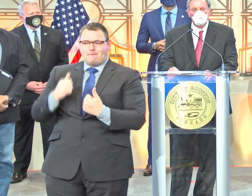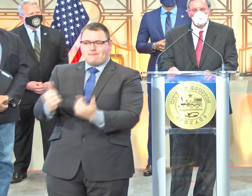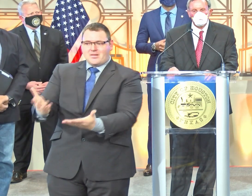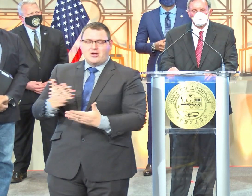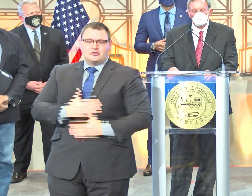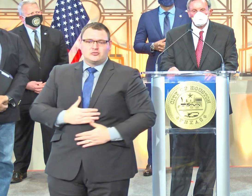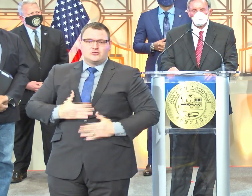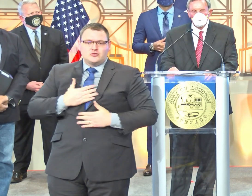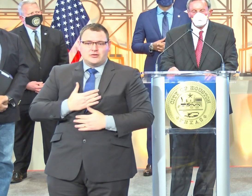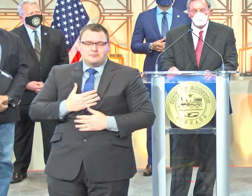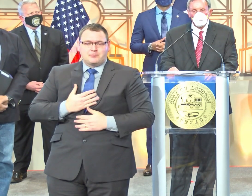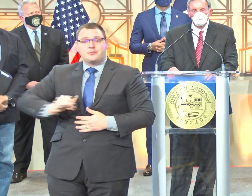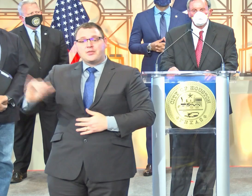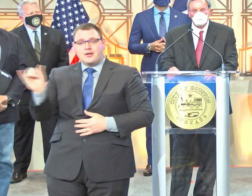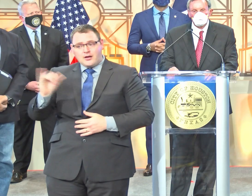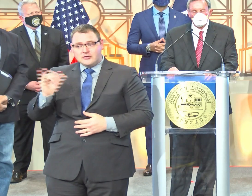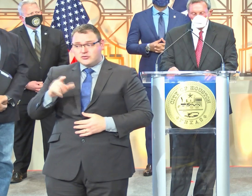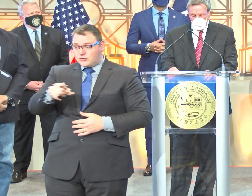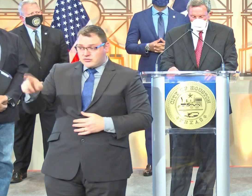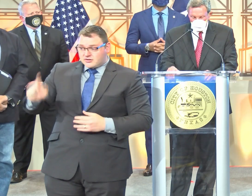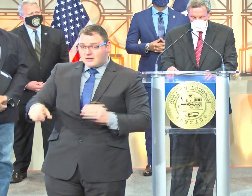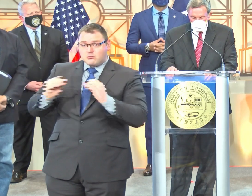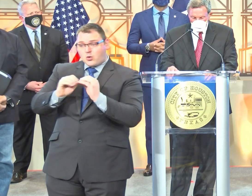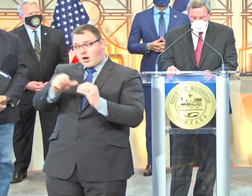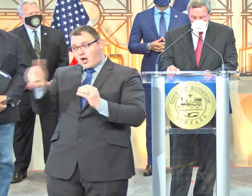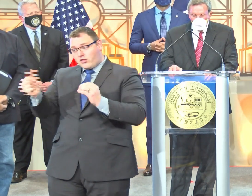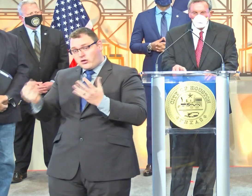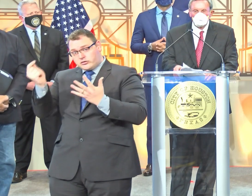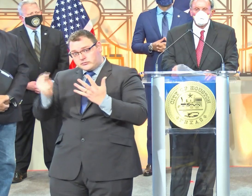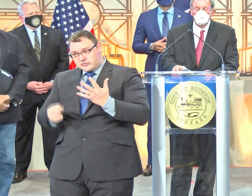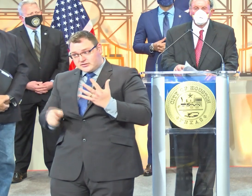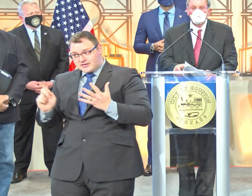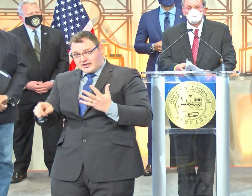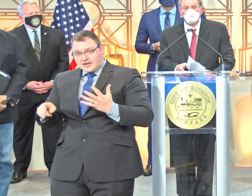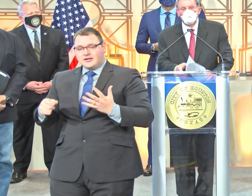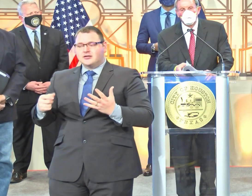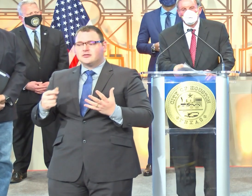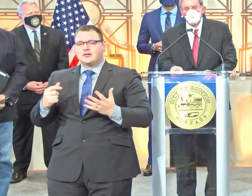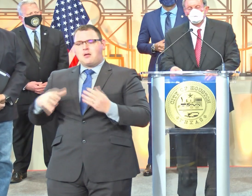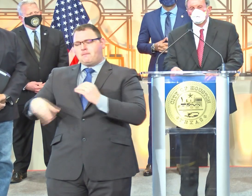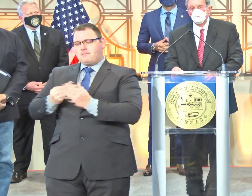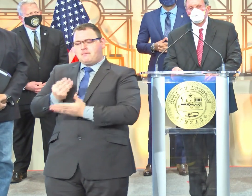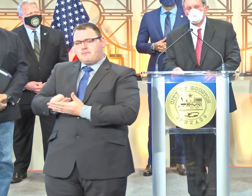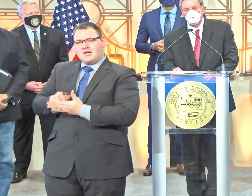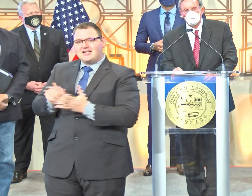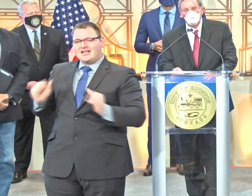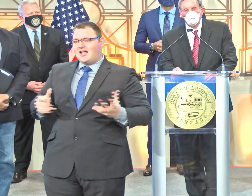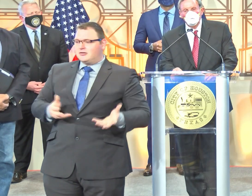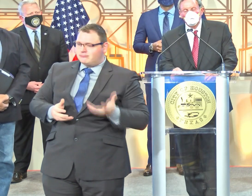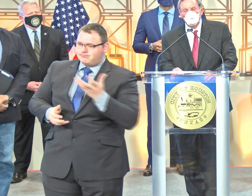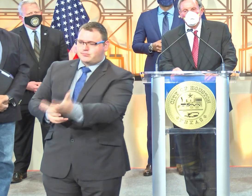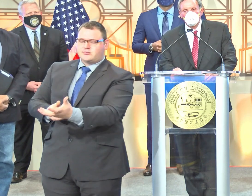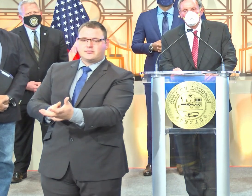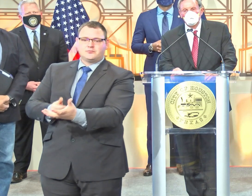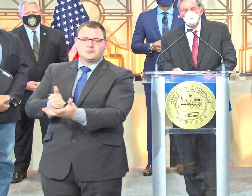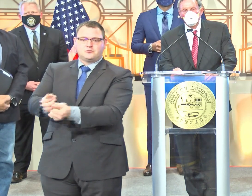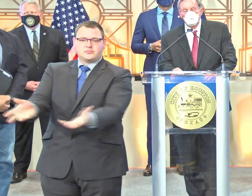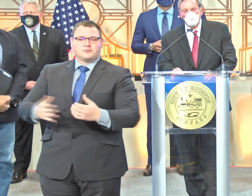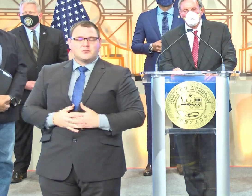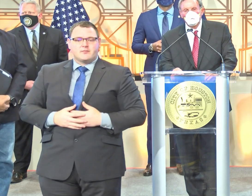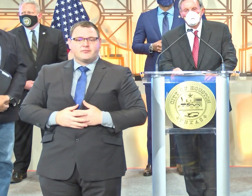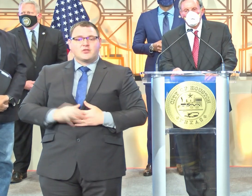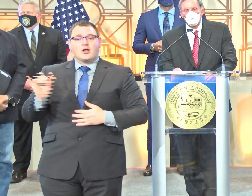private philanthropy, who've always done a great job standing with us, to help us fill those gaps that these funds cannot